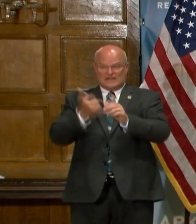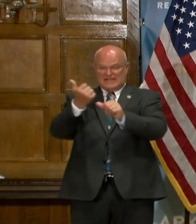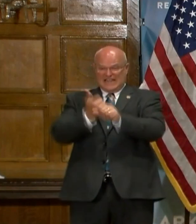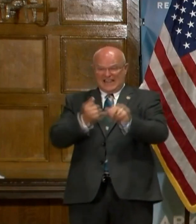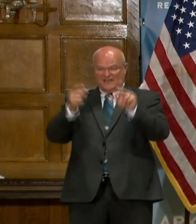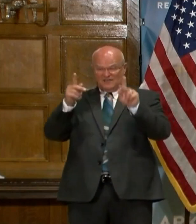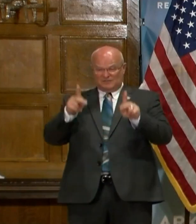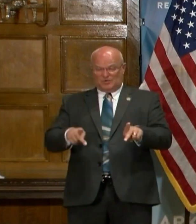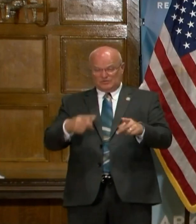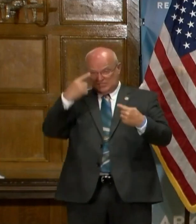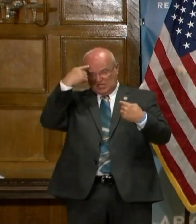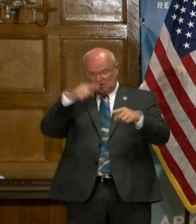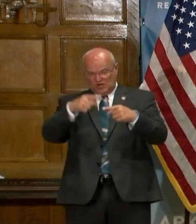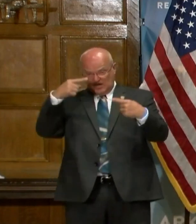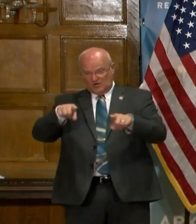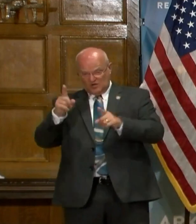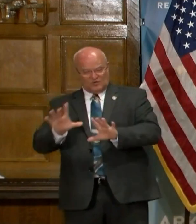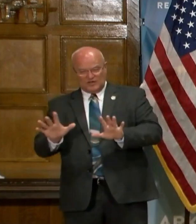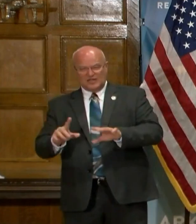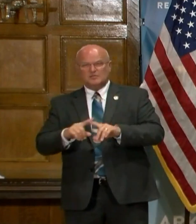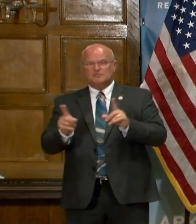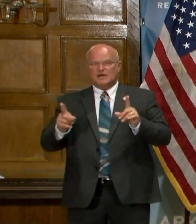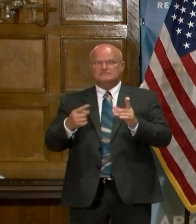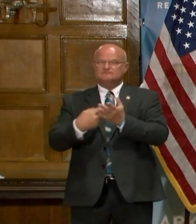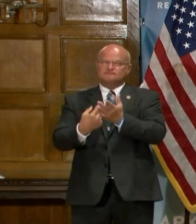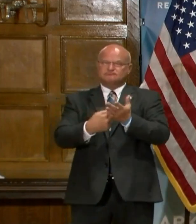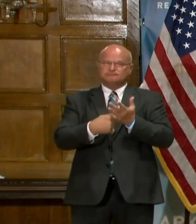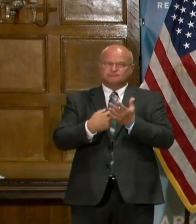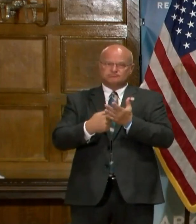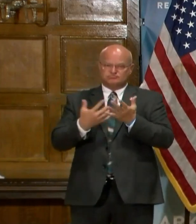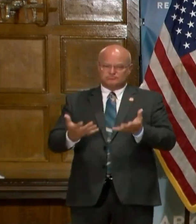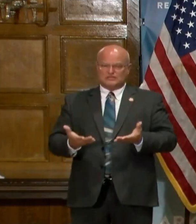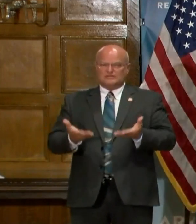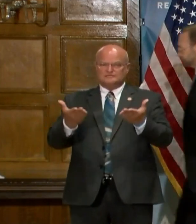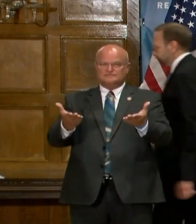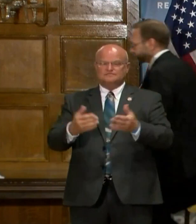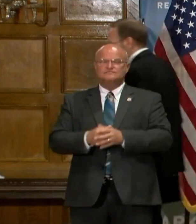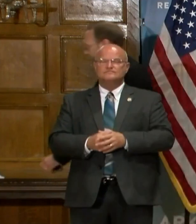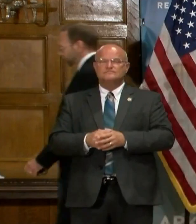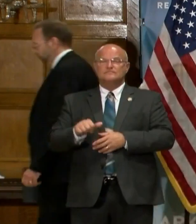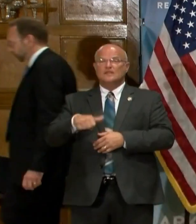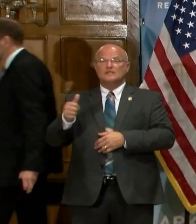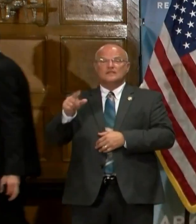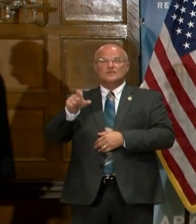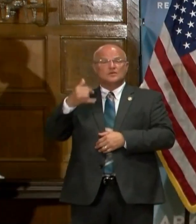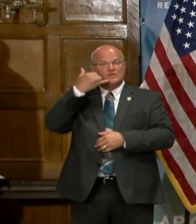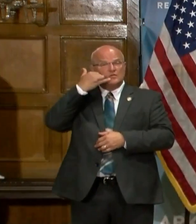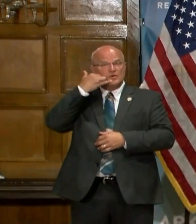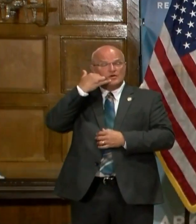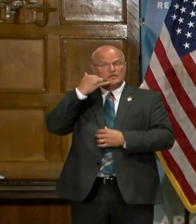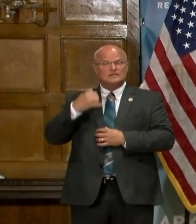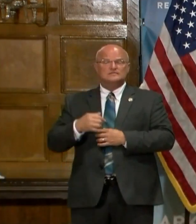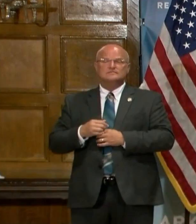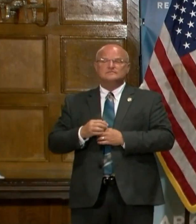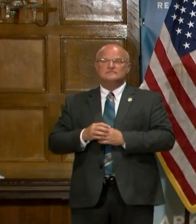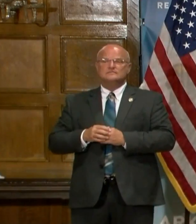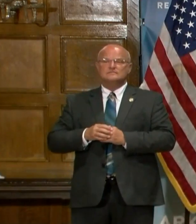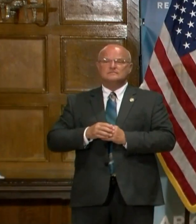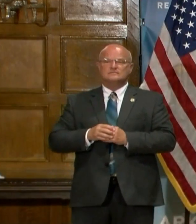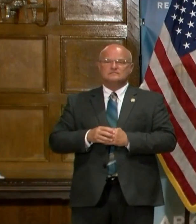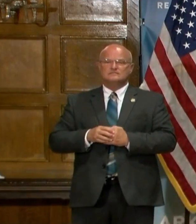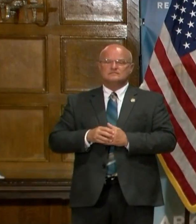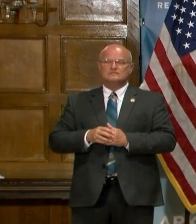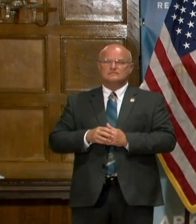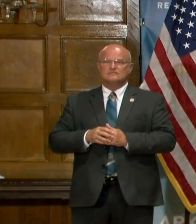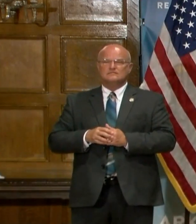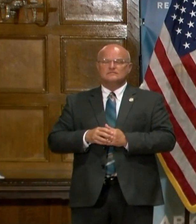every perspective that's been articulated. Another question remotely. Governor, it's Rolly Hoyt,